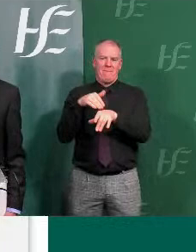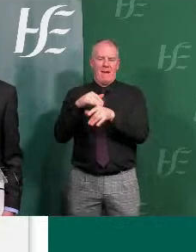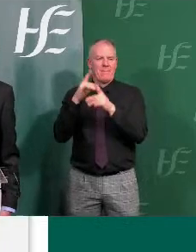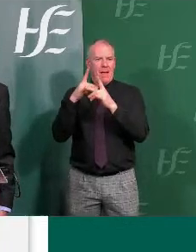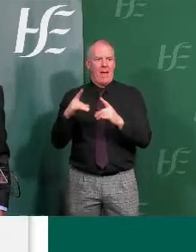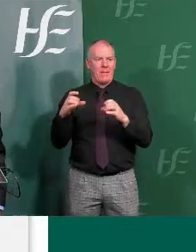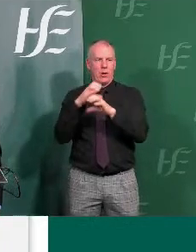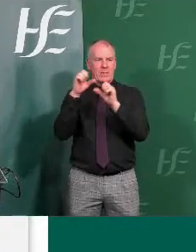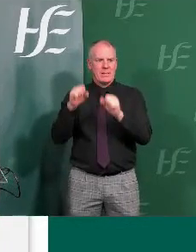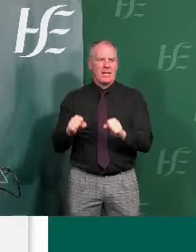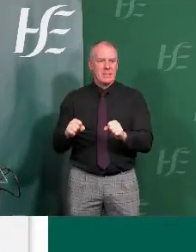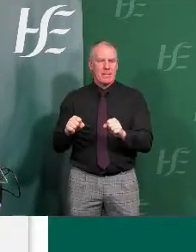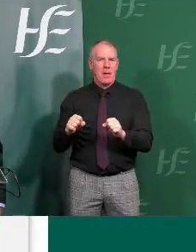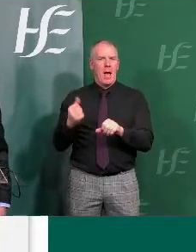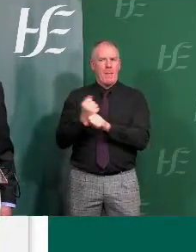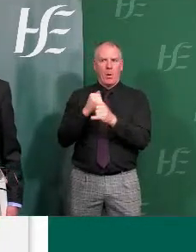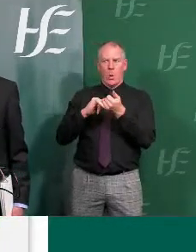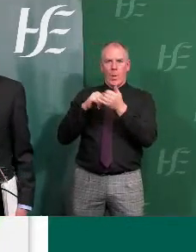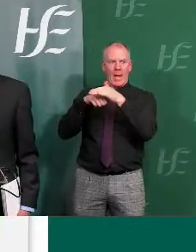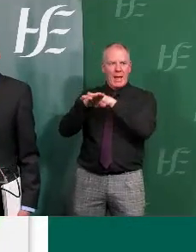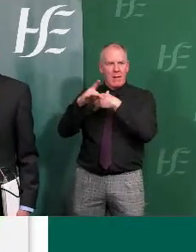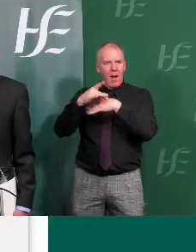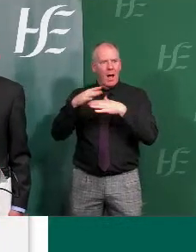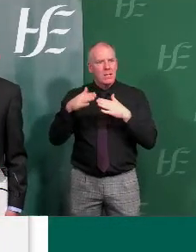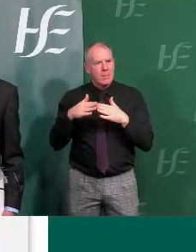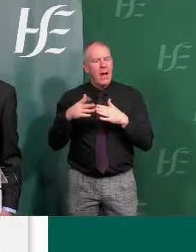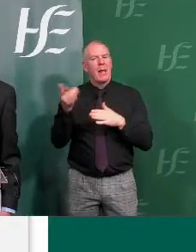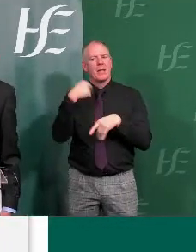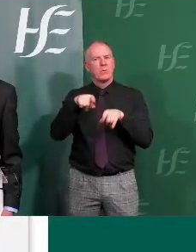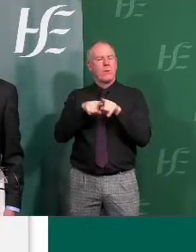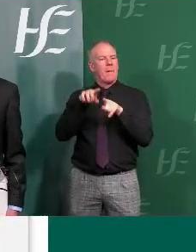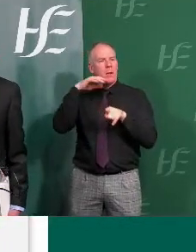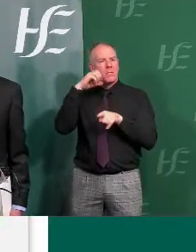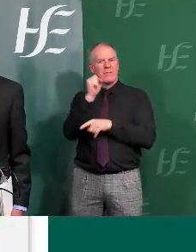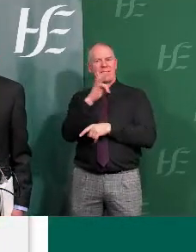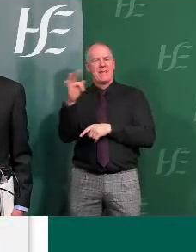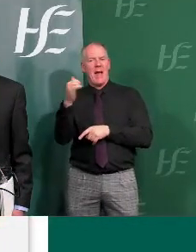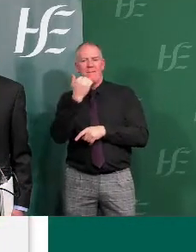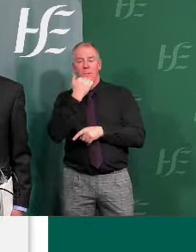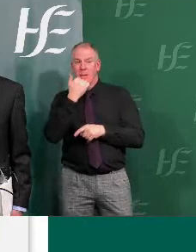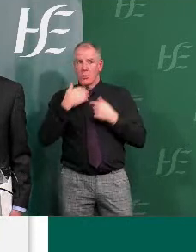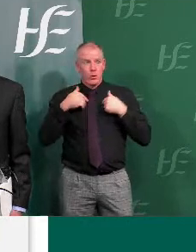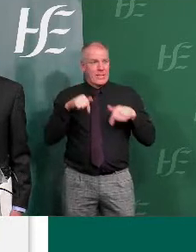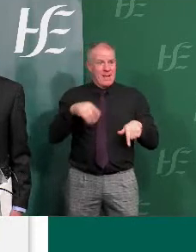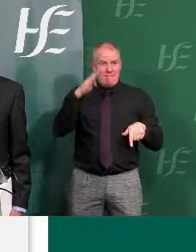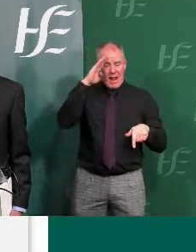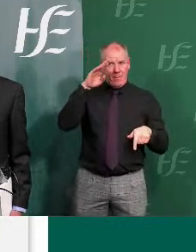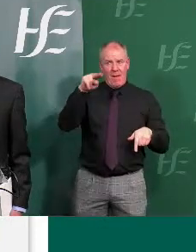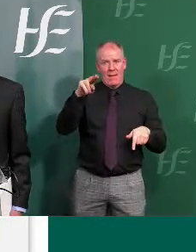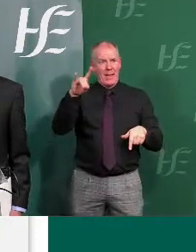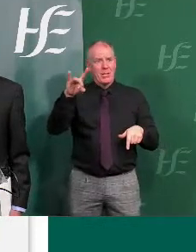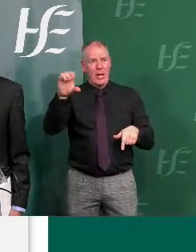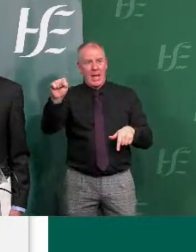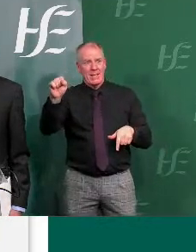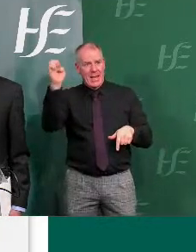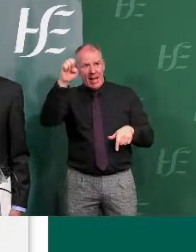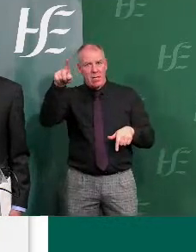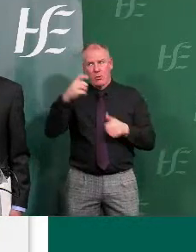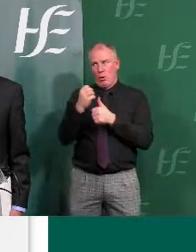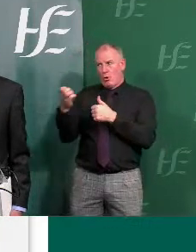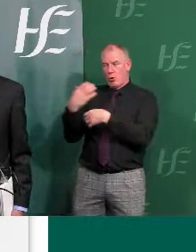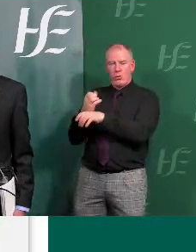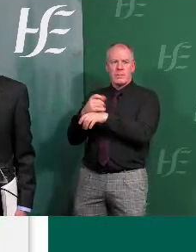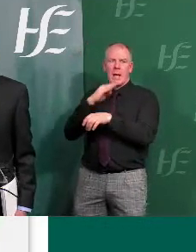through patients presenting and also through the impact on staffing, not just here, but the NHS and other countries. And as such, healthcare systems remain